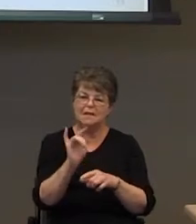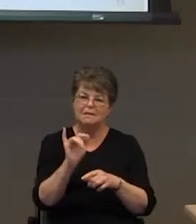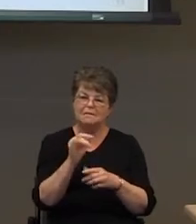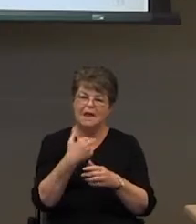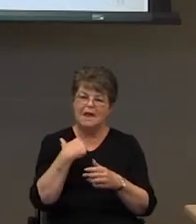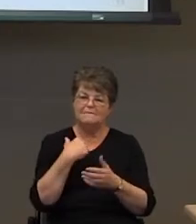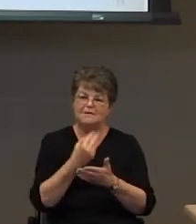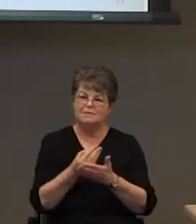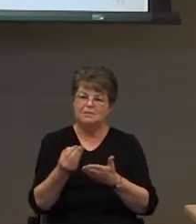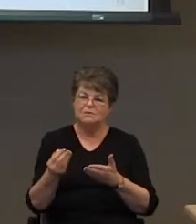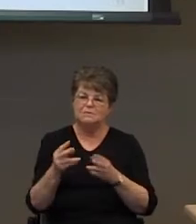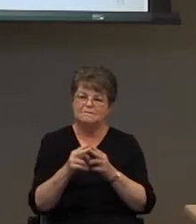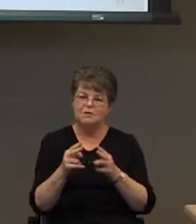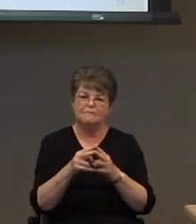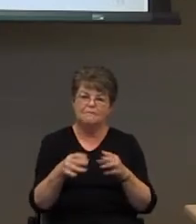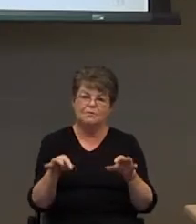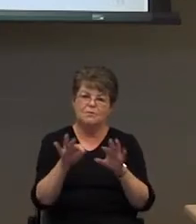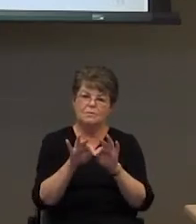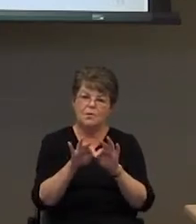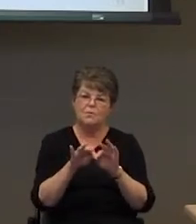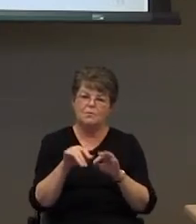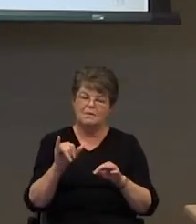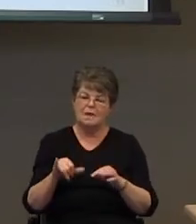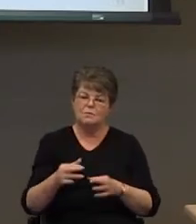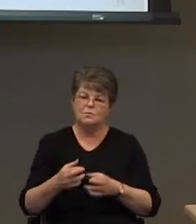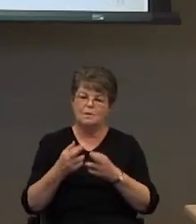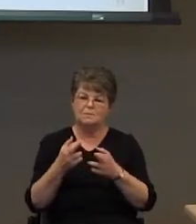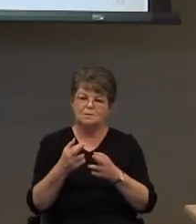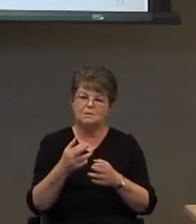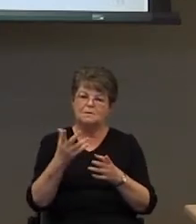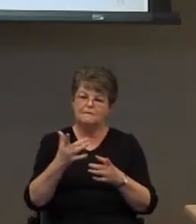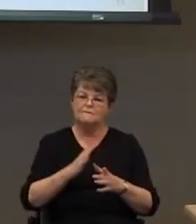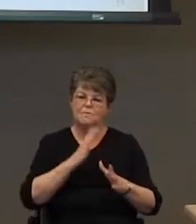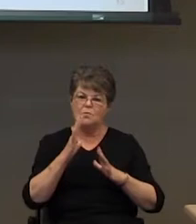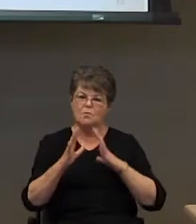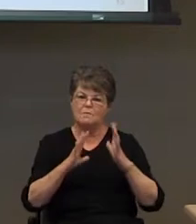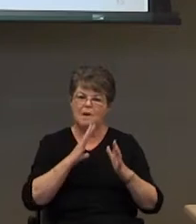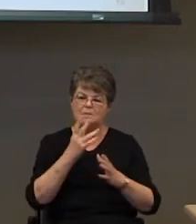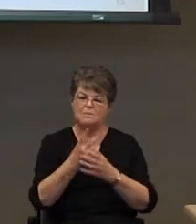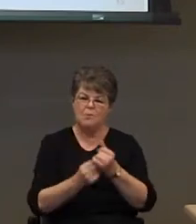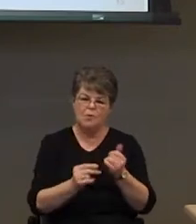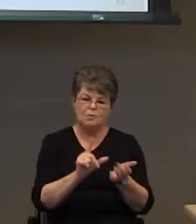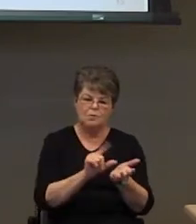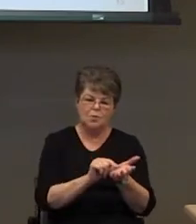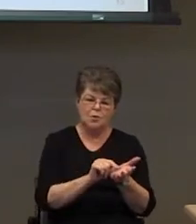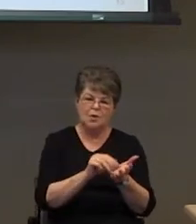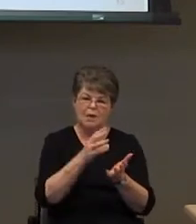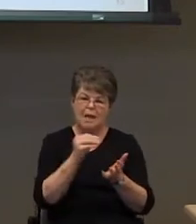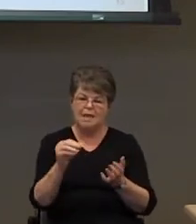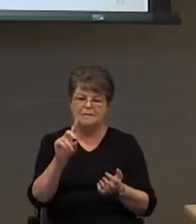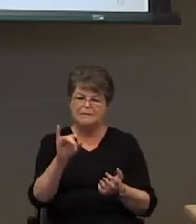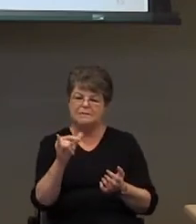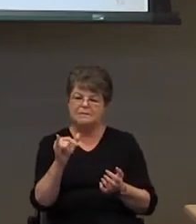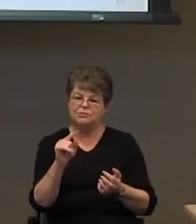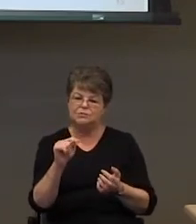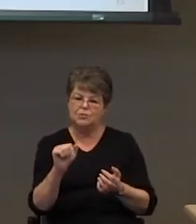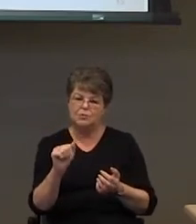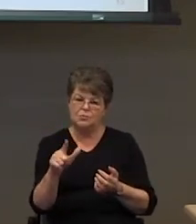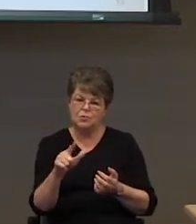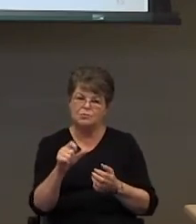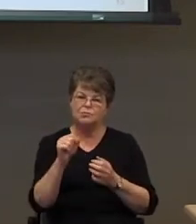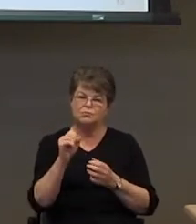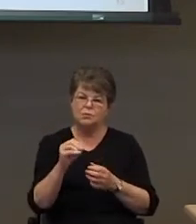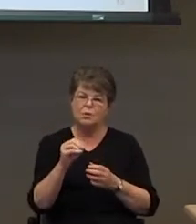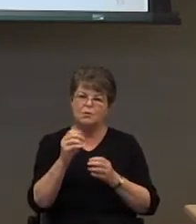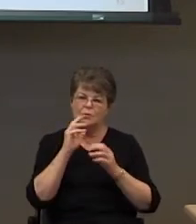materials is very, very important. And so this is just a recommendation of let's formalize though, both in print and in digital so that it's